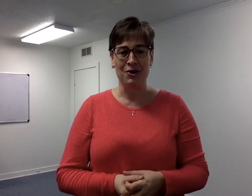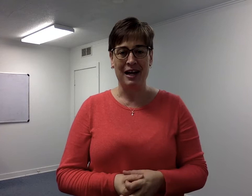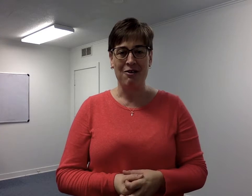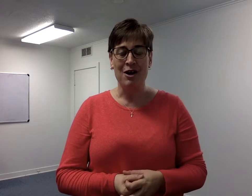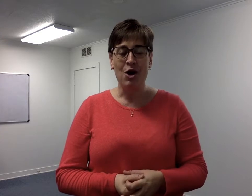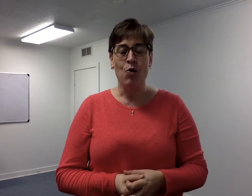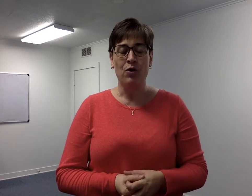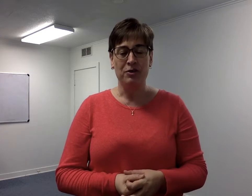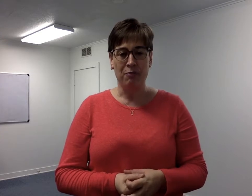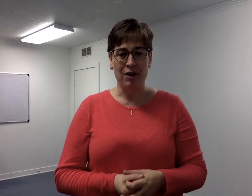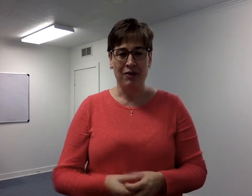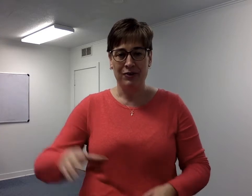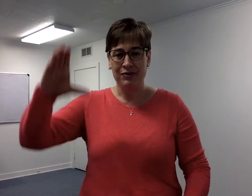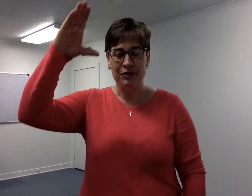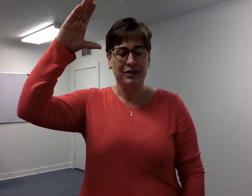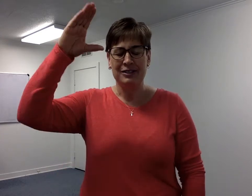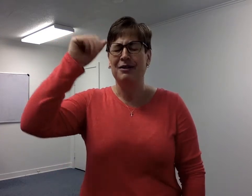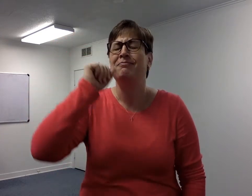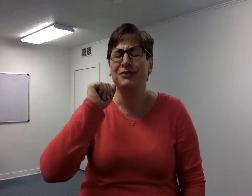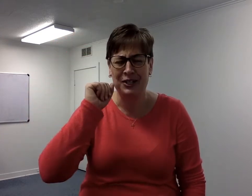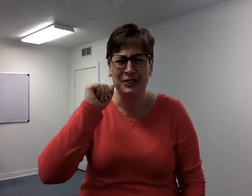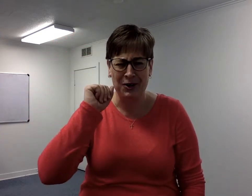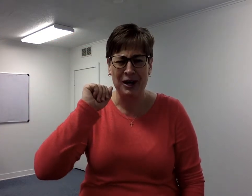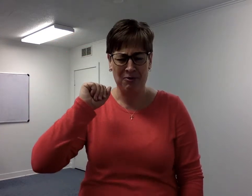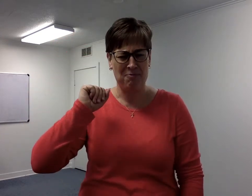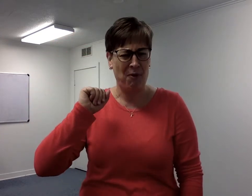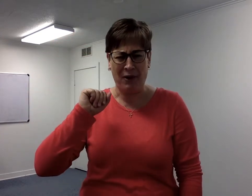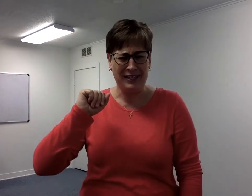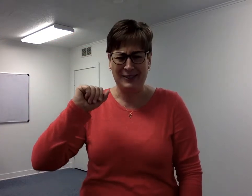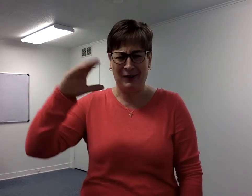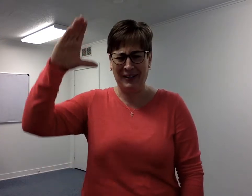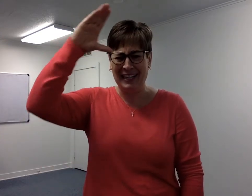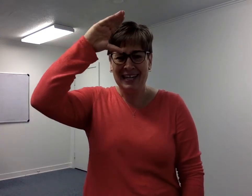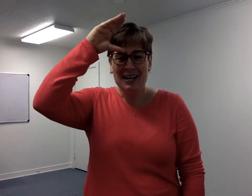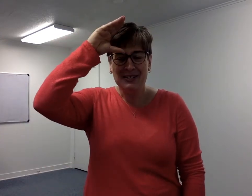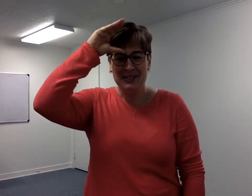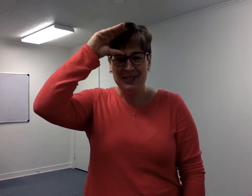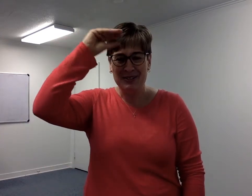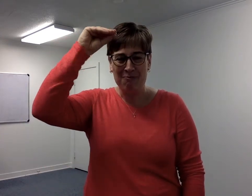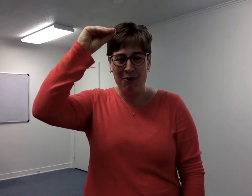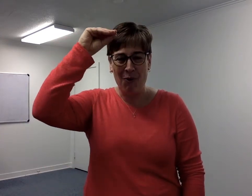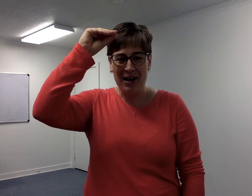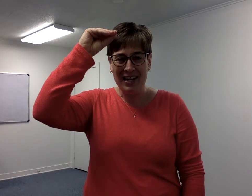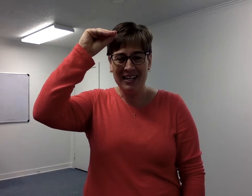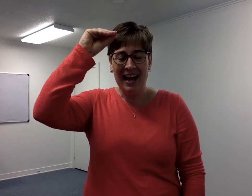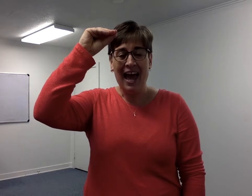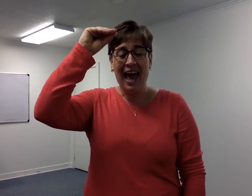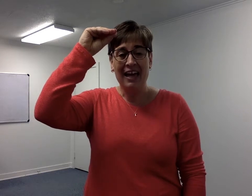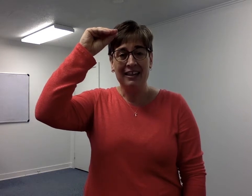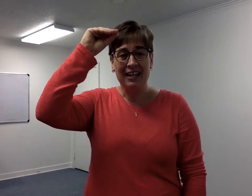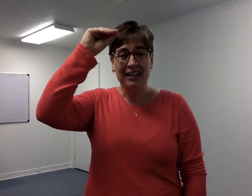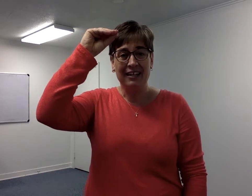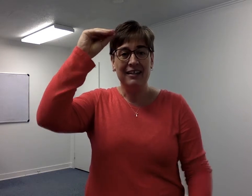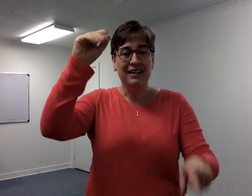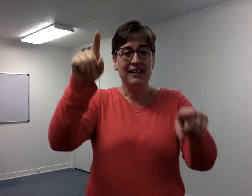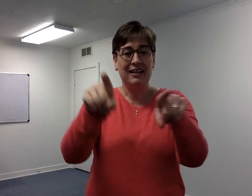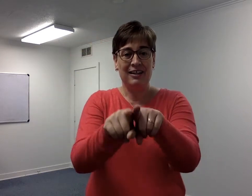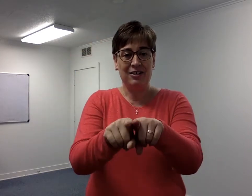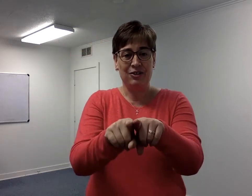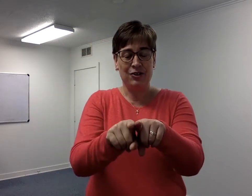out with brother. You're going to start out with boy, sorry. So you're going to do boy, and then you're going